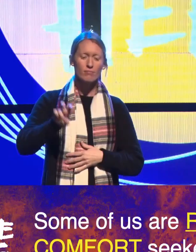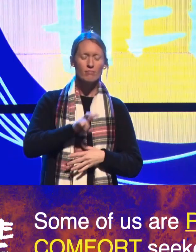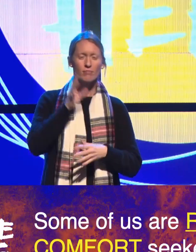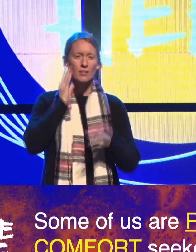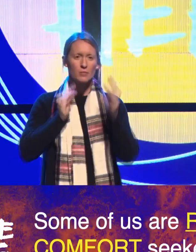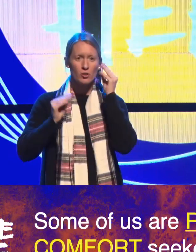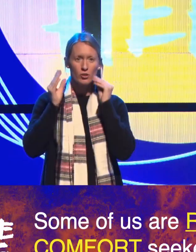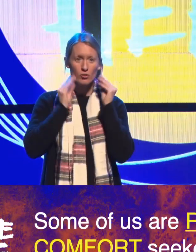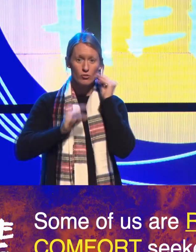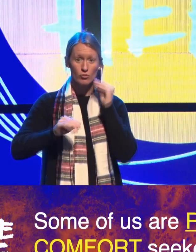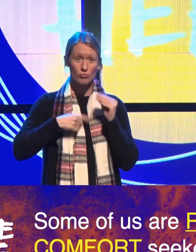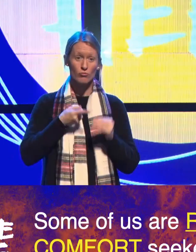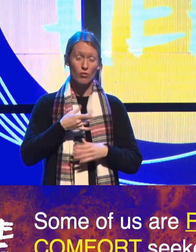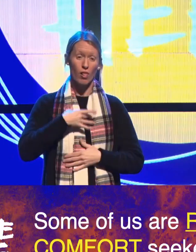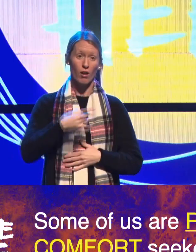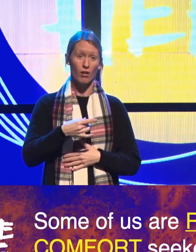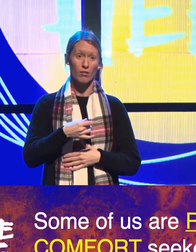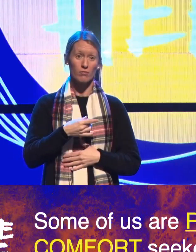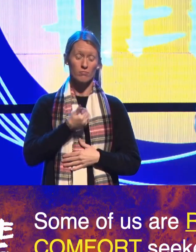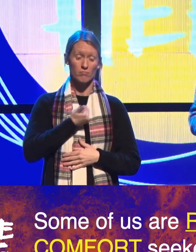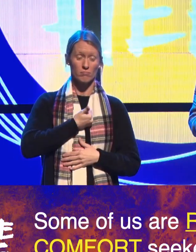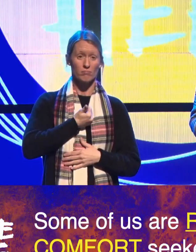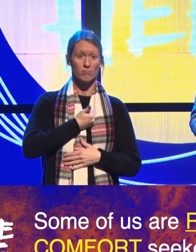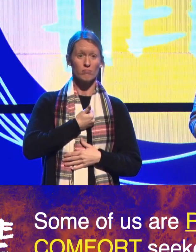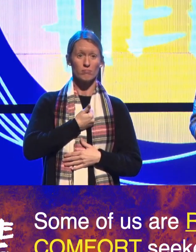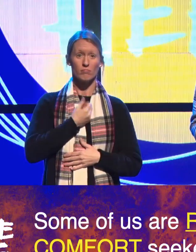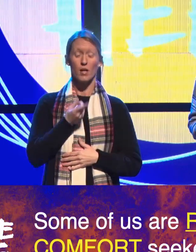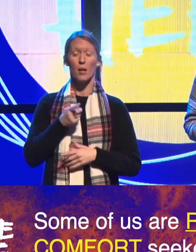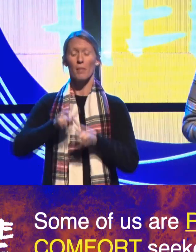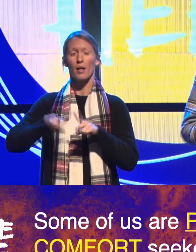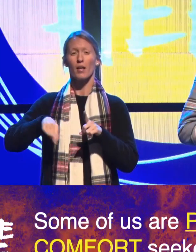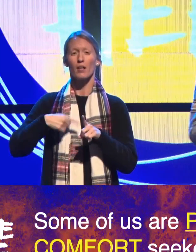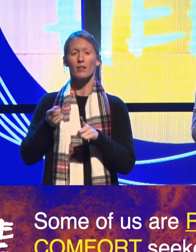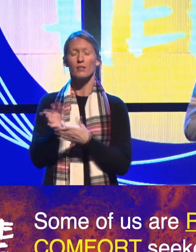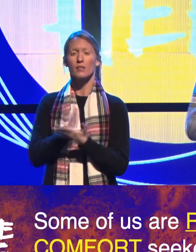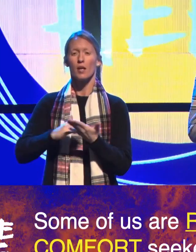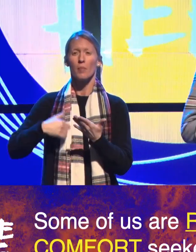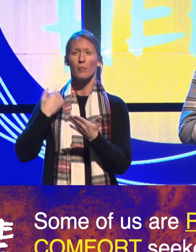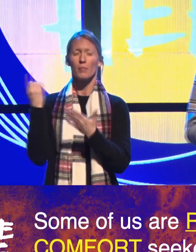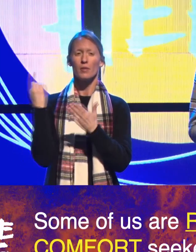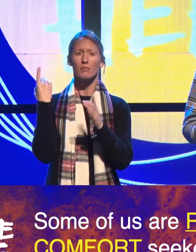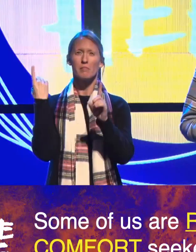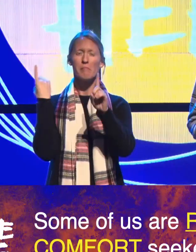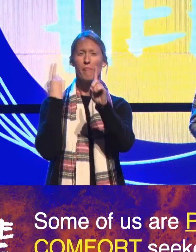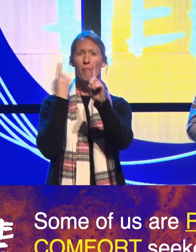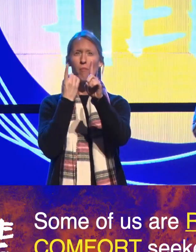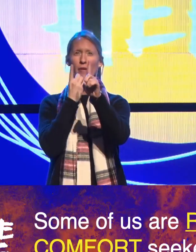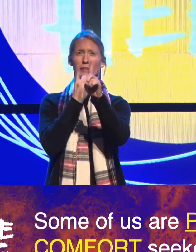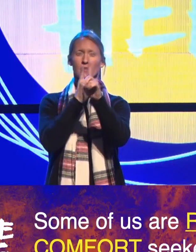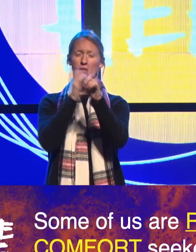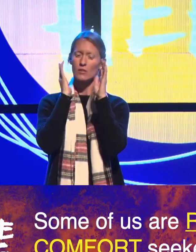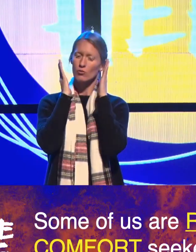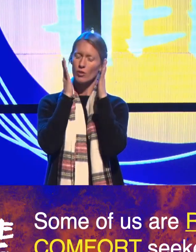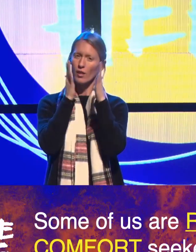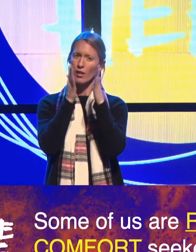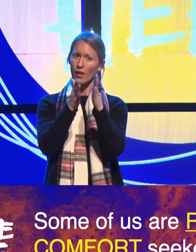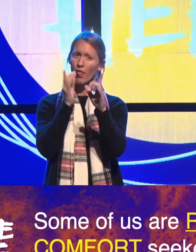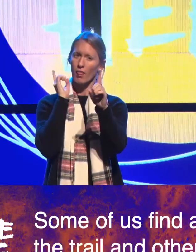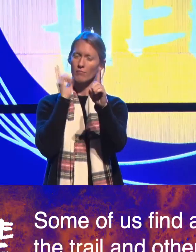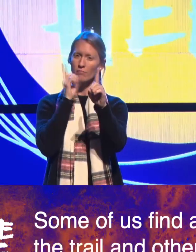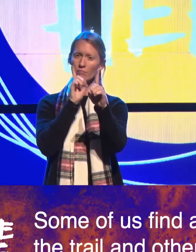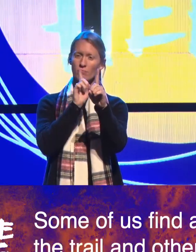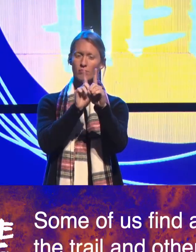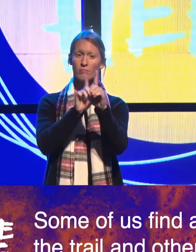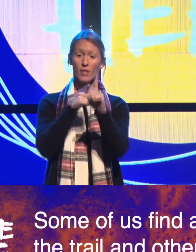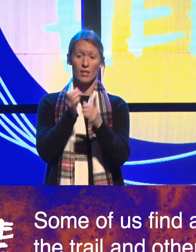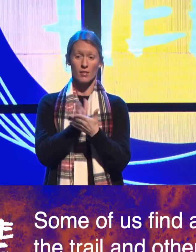in our own way. And some of us are adventurous by following the trail, right? Staying on the trail. And some of us